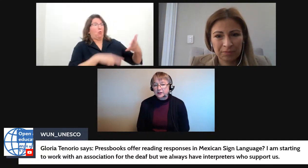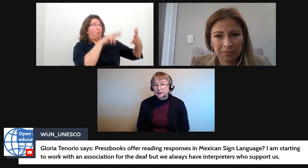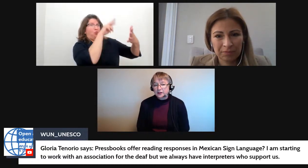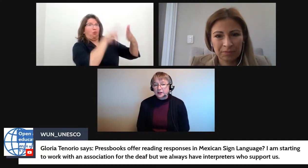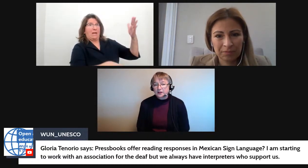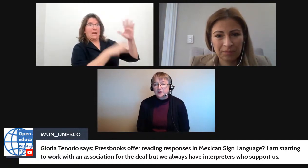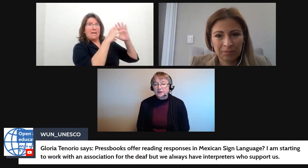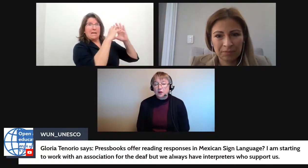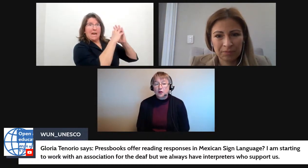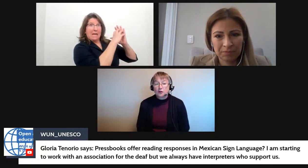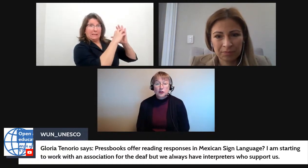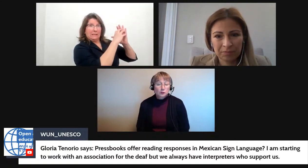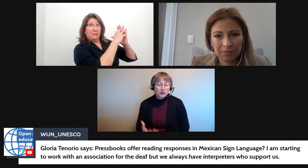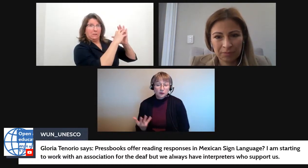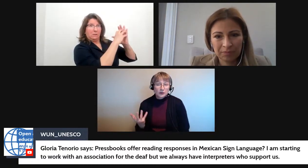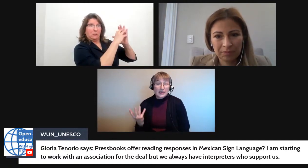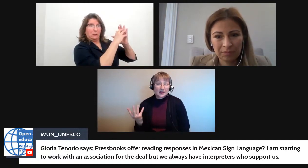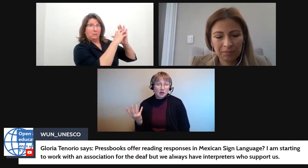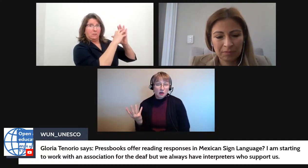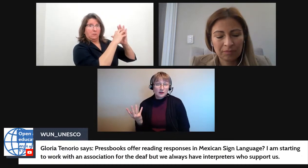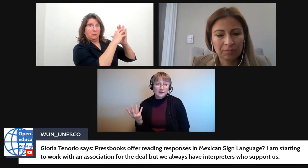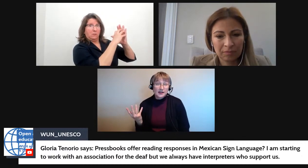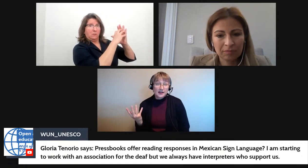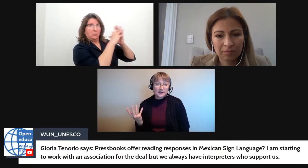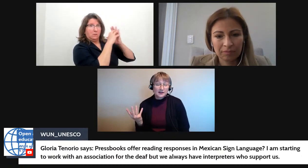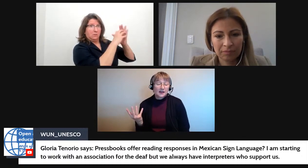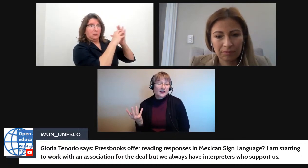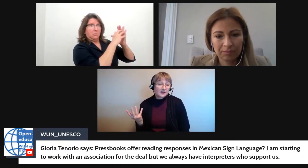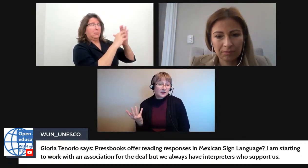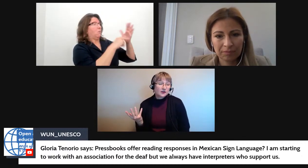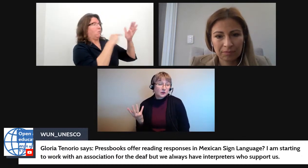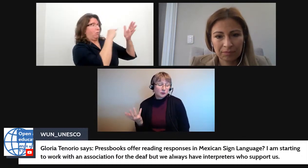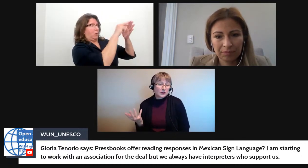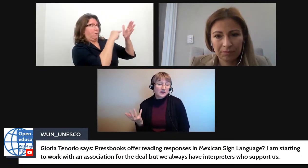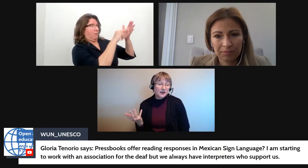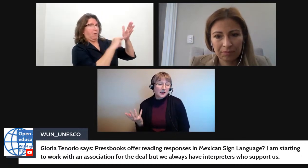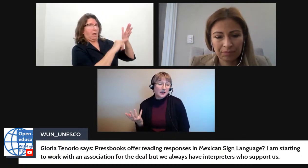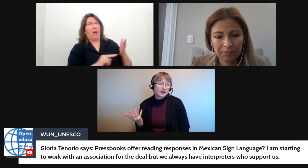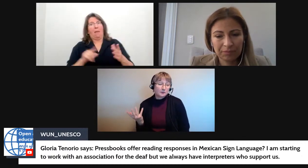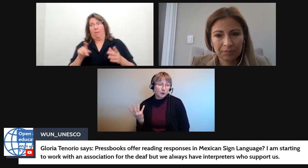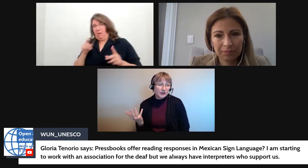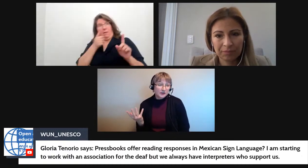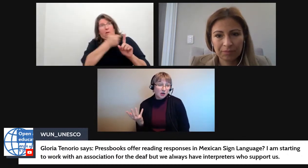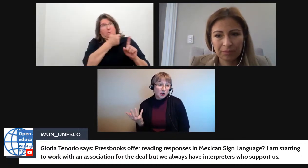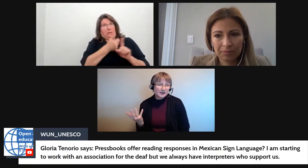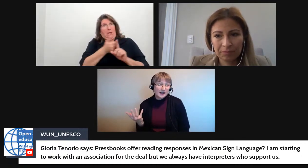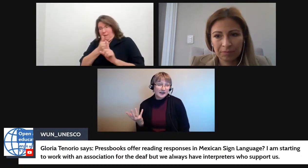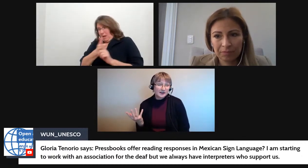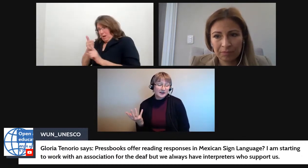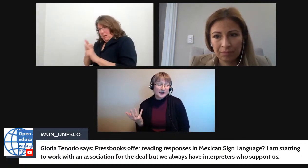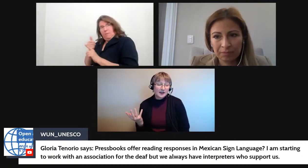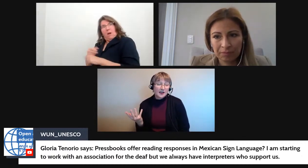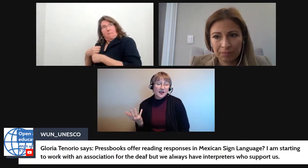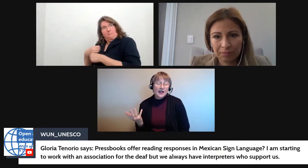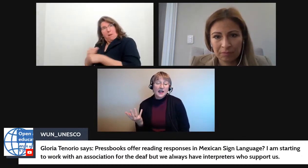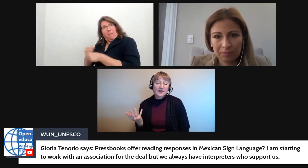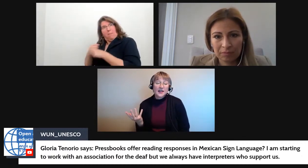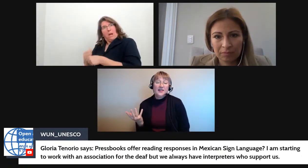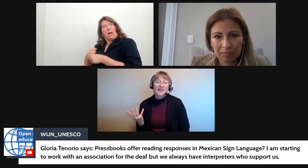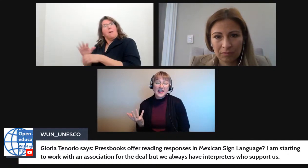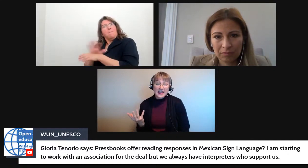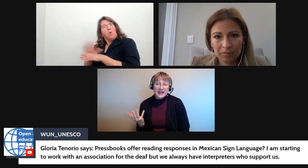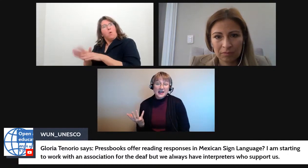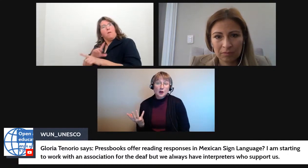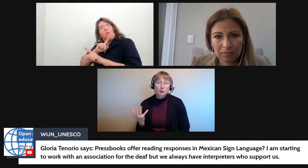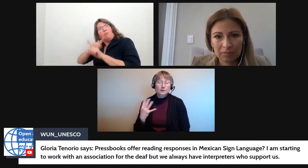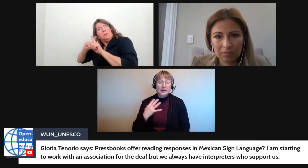presentation? So you would create the content and the students would read the print content, and